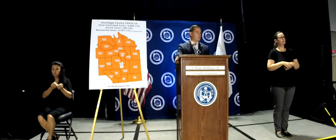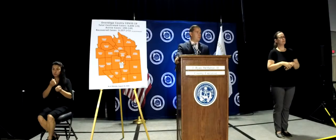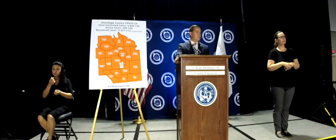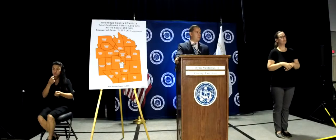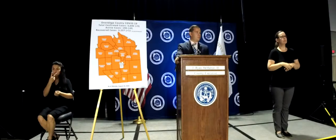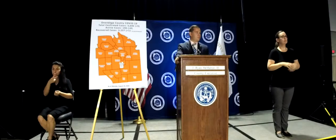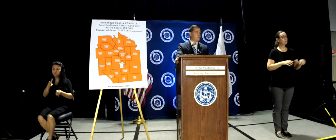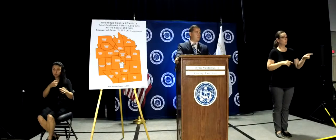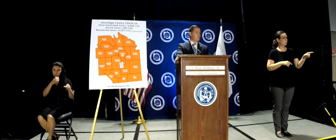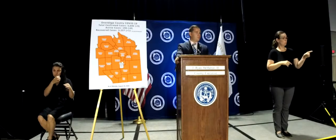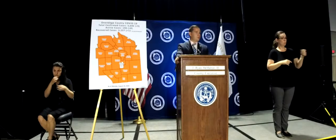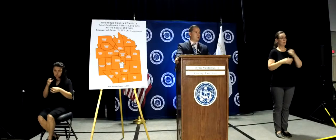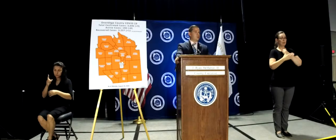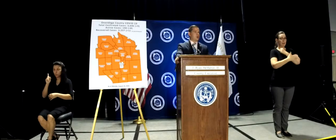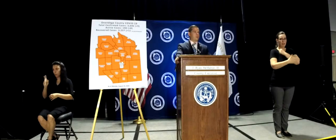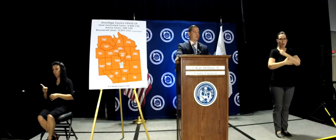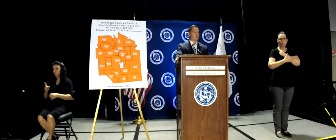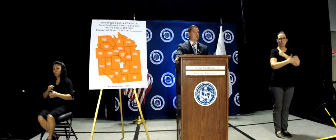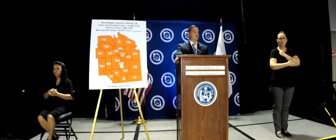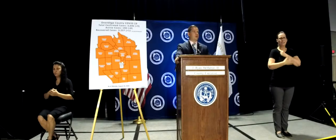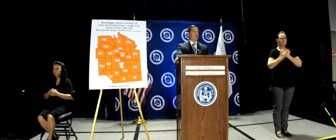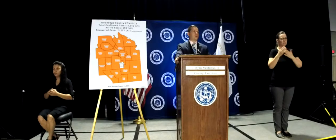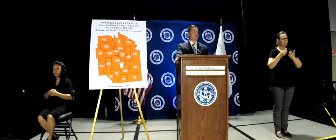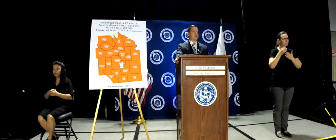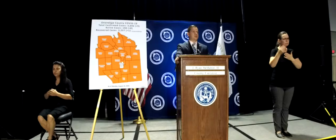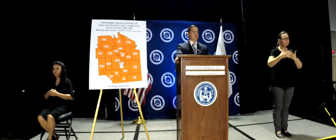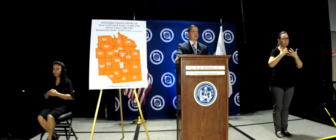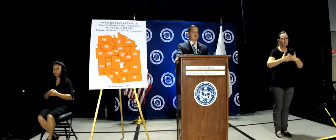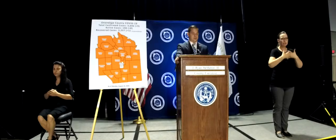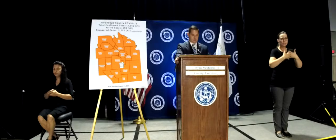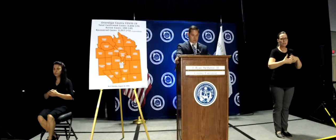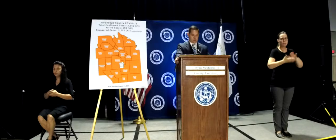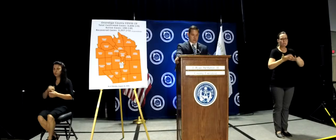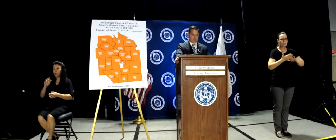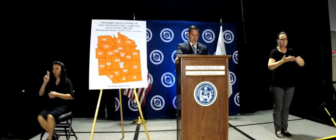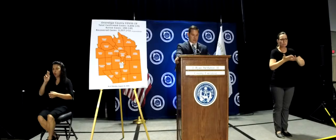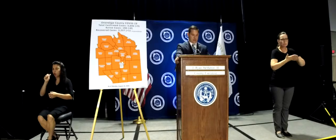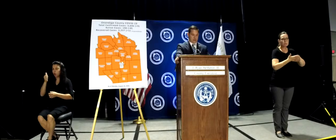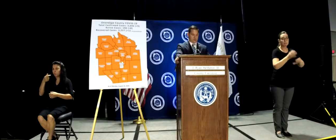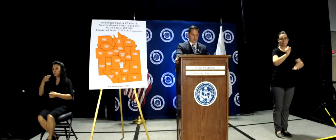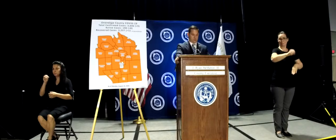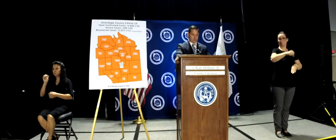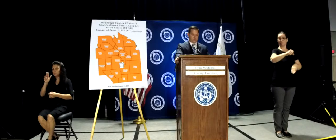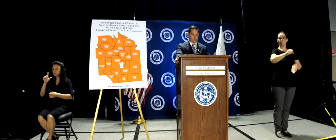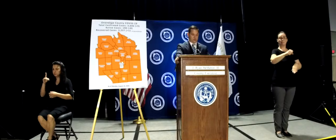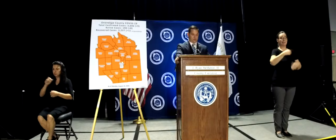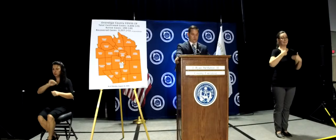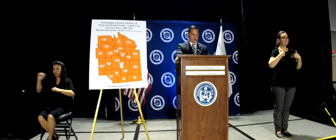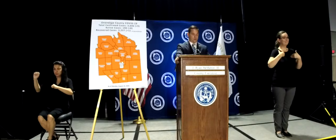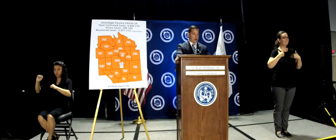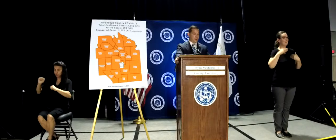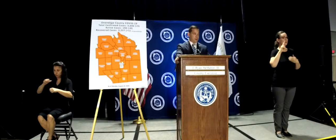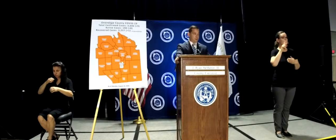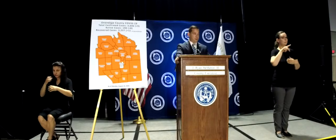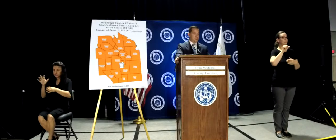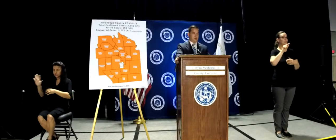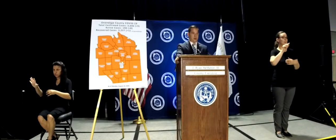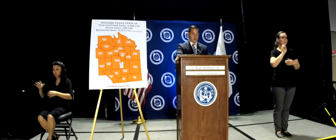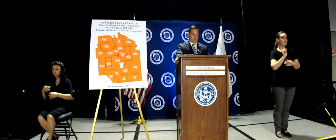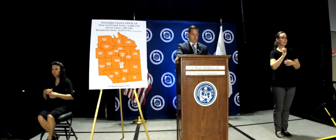does Upstate have their Roche machine? I believe their Roche machine, the date, I think it was supposed to be delivered was last